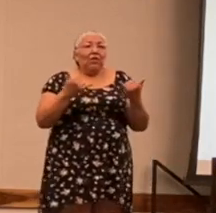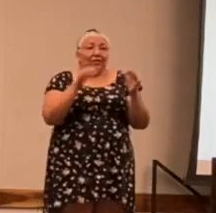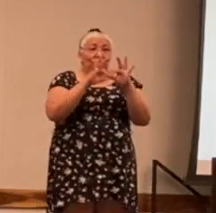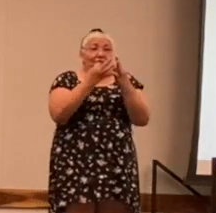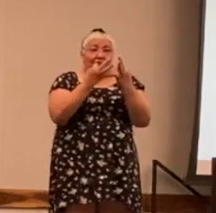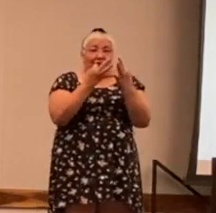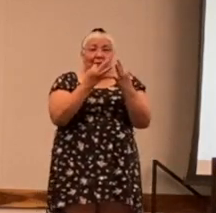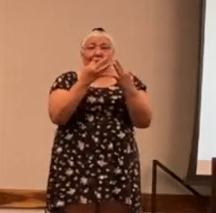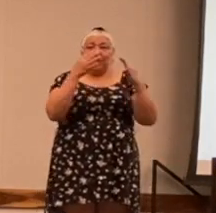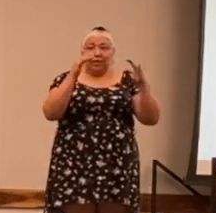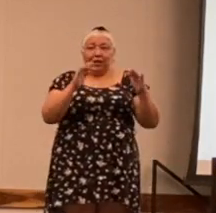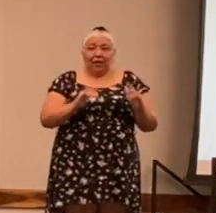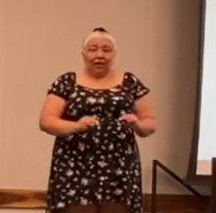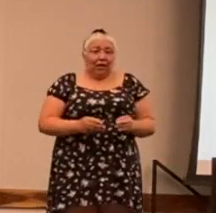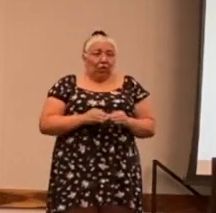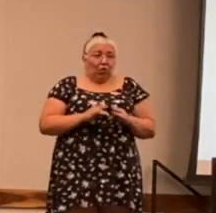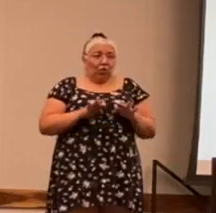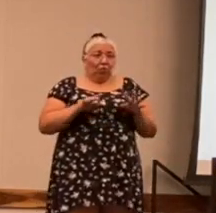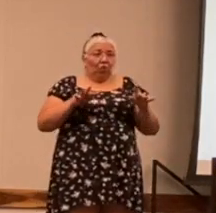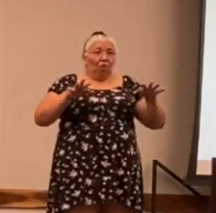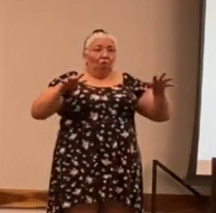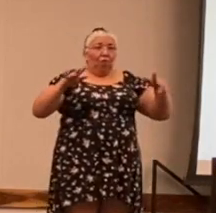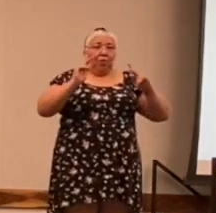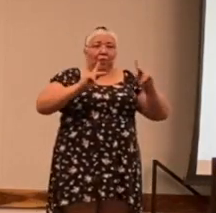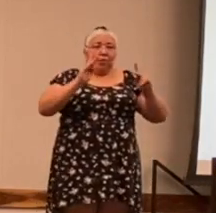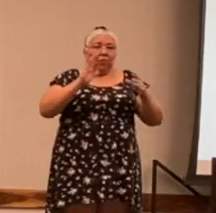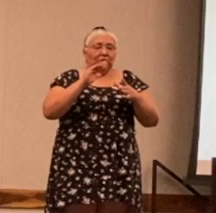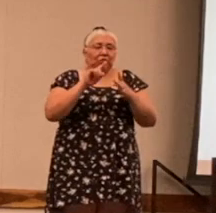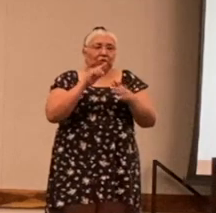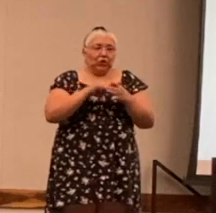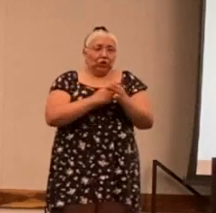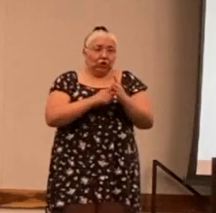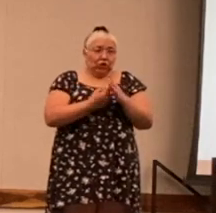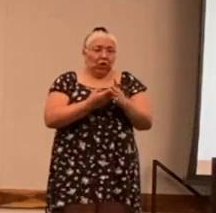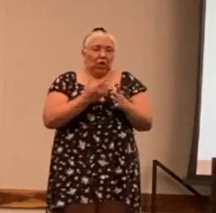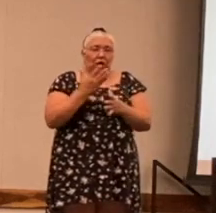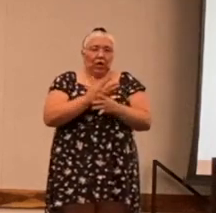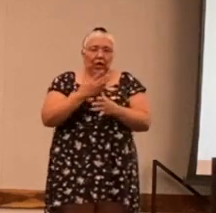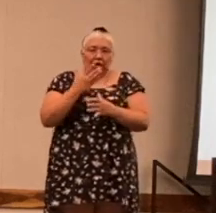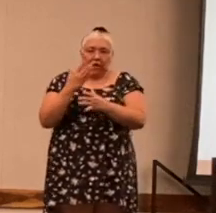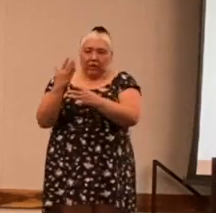grows, people are going to start annoying each other. Aren't they?